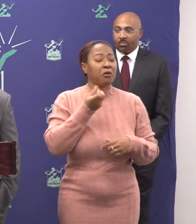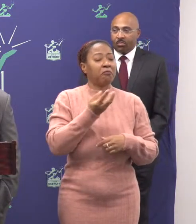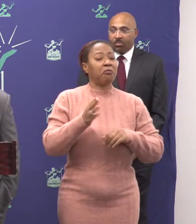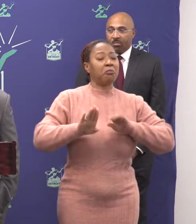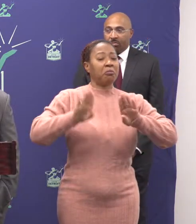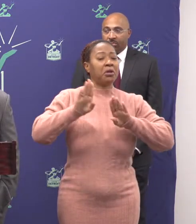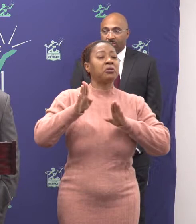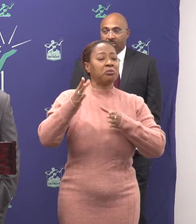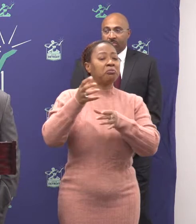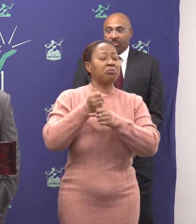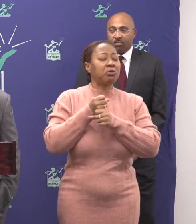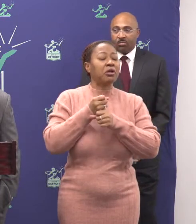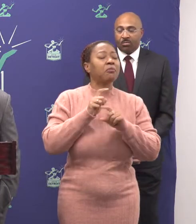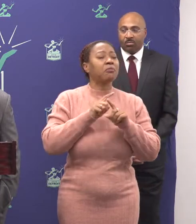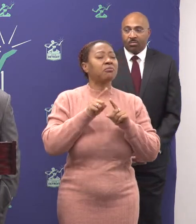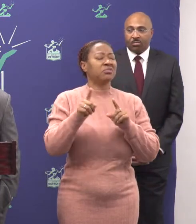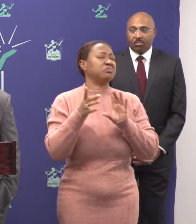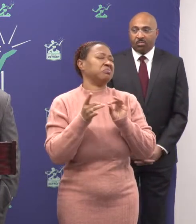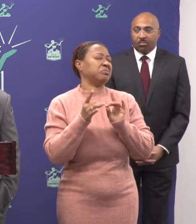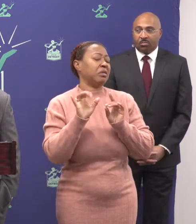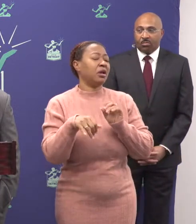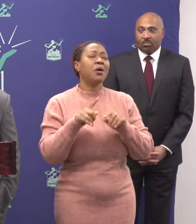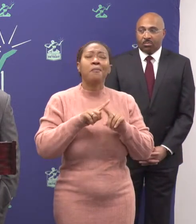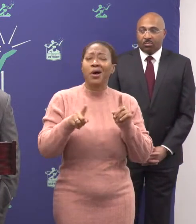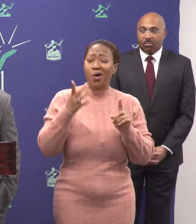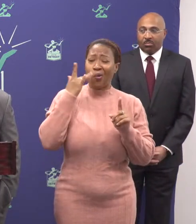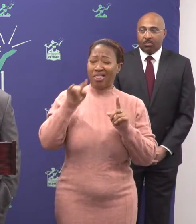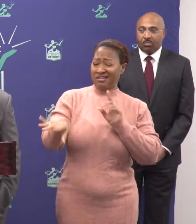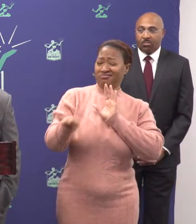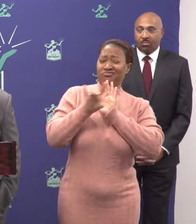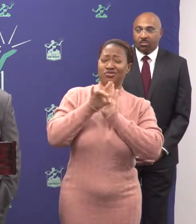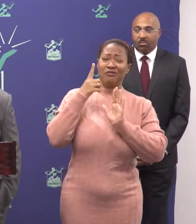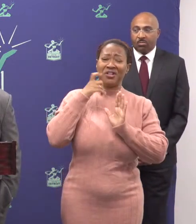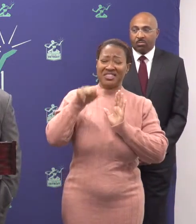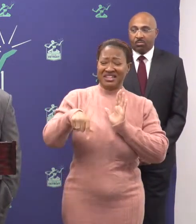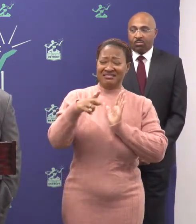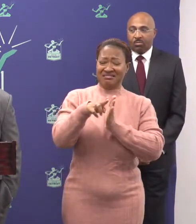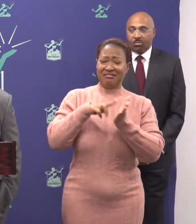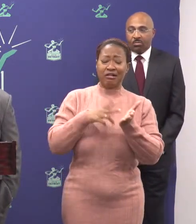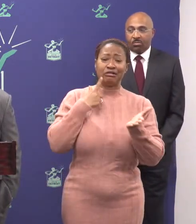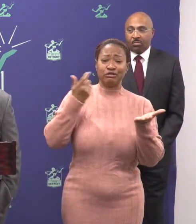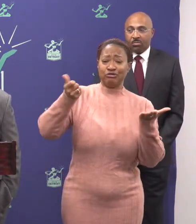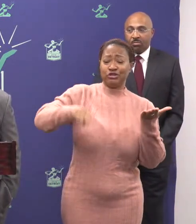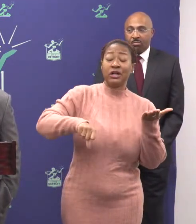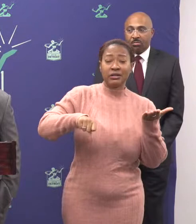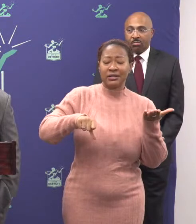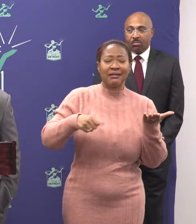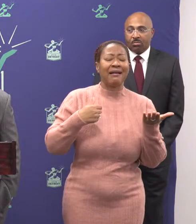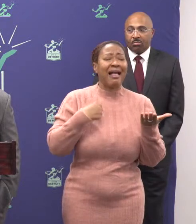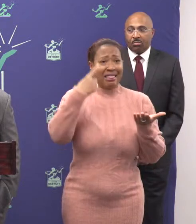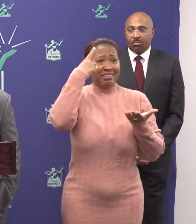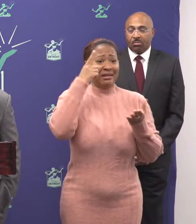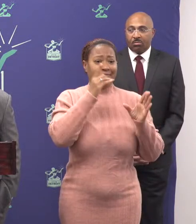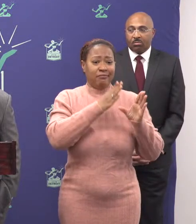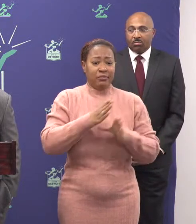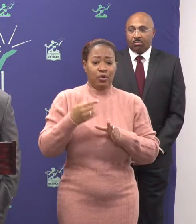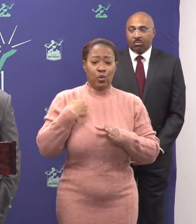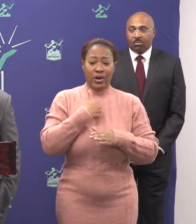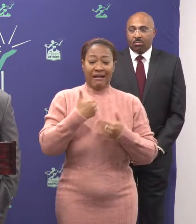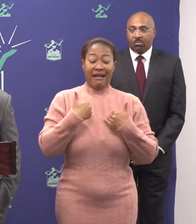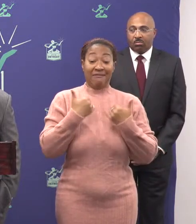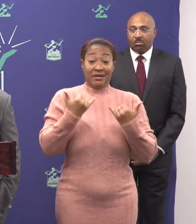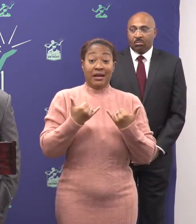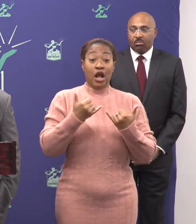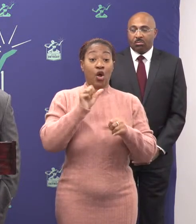talked about a lot in these meetings. But can you tell us again, you know, why were they ultimately chosen for the contract and was rejected? Because I think the arrangement that we have now